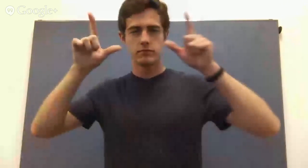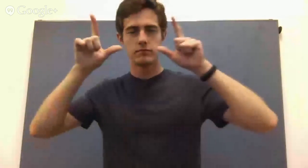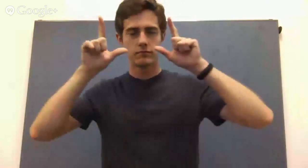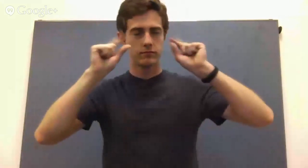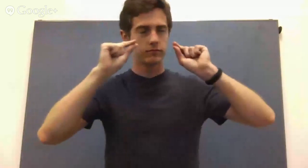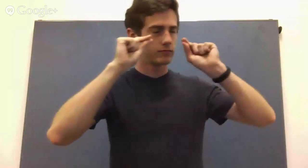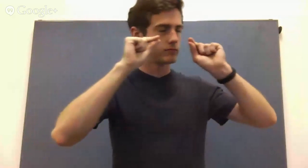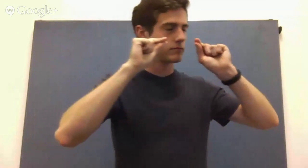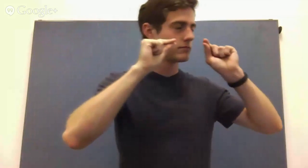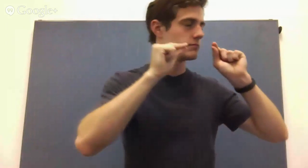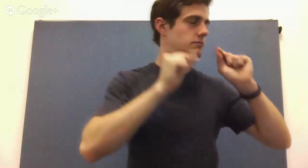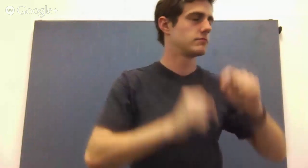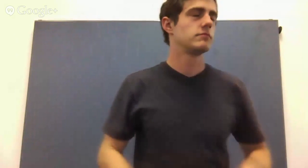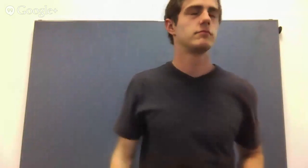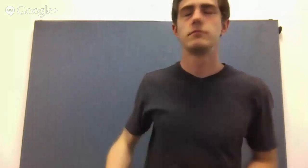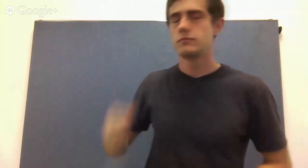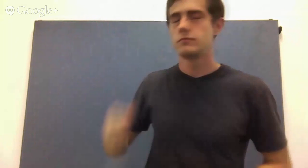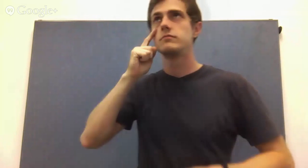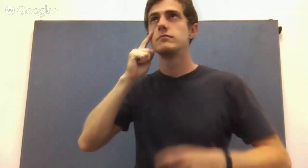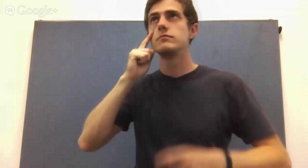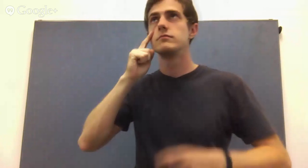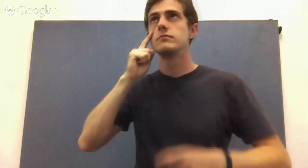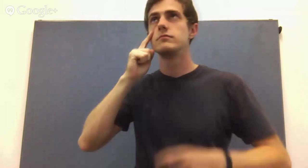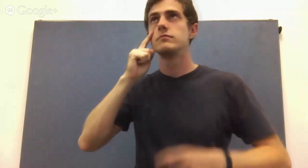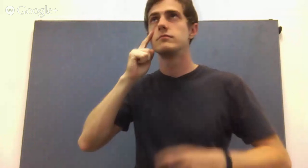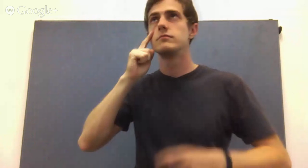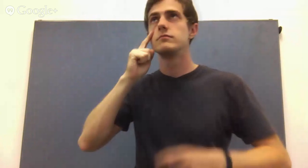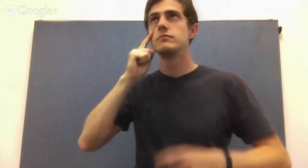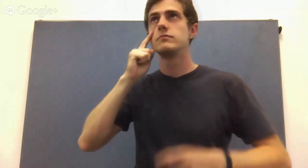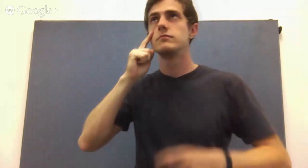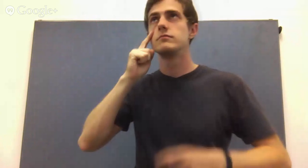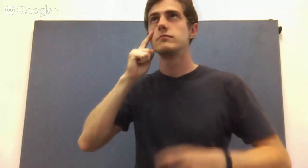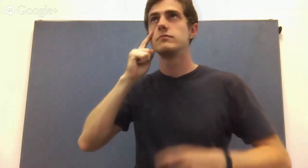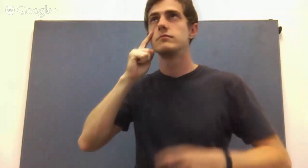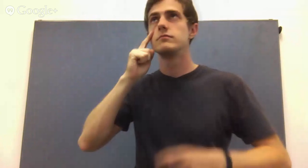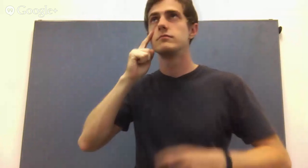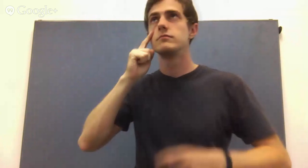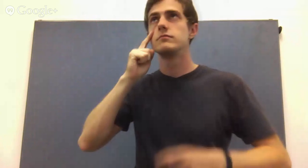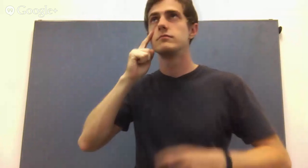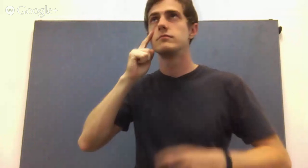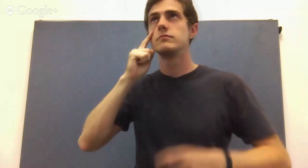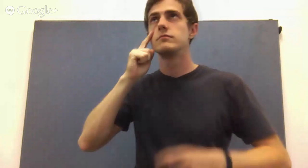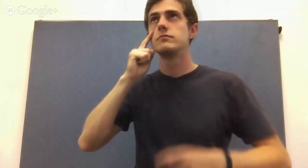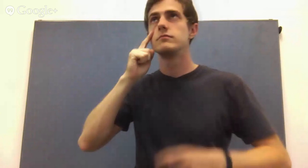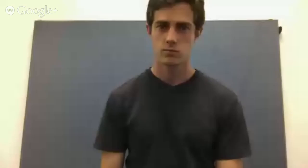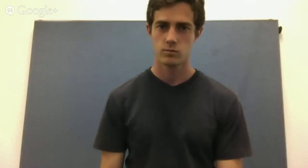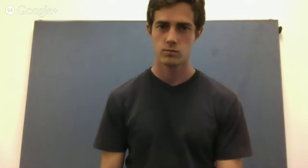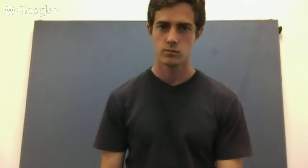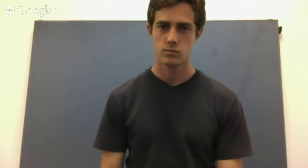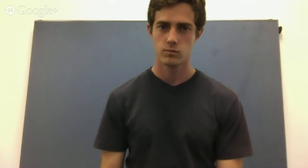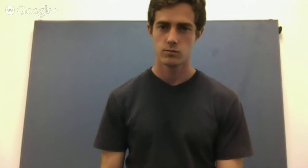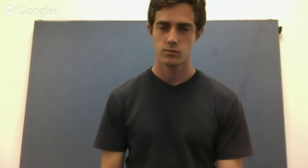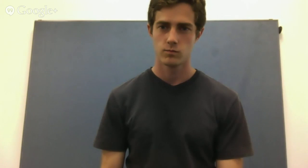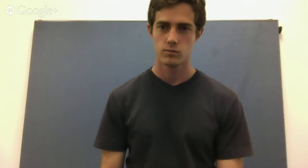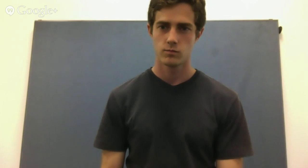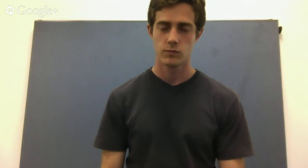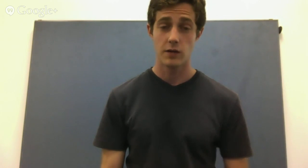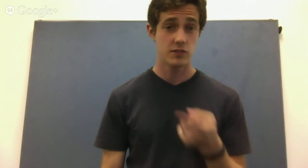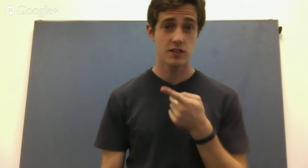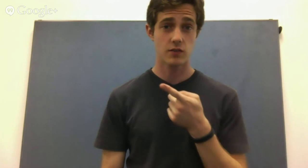Close eyes, falling tears, different things about